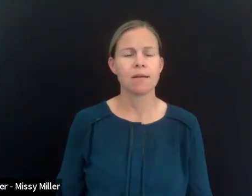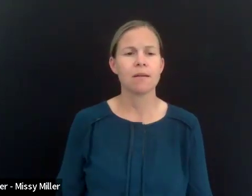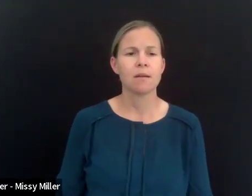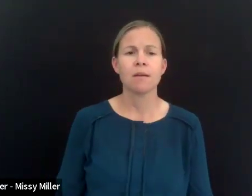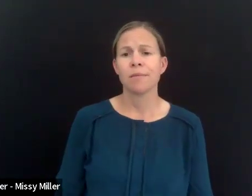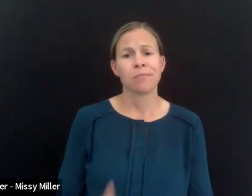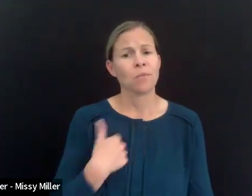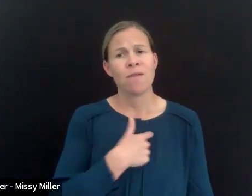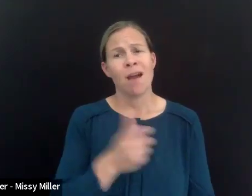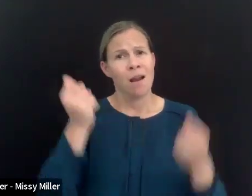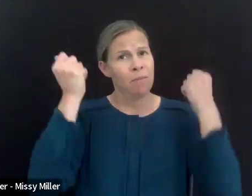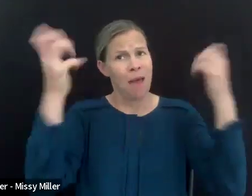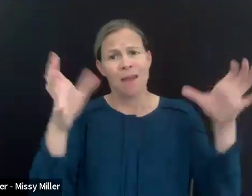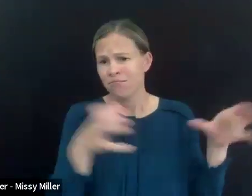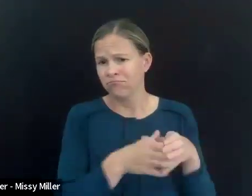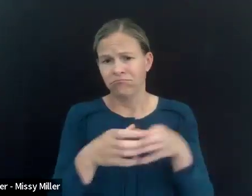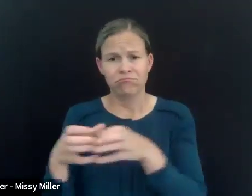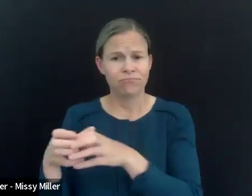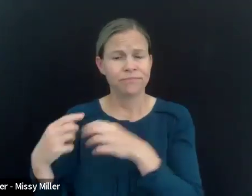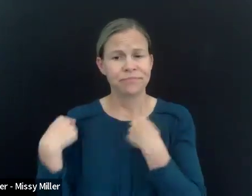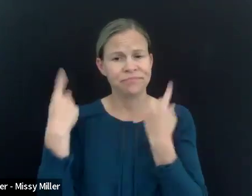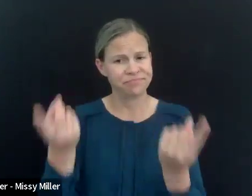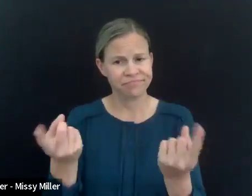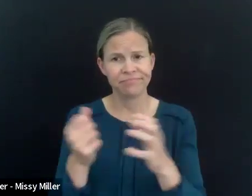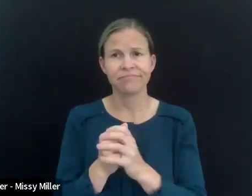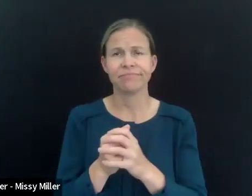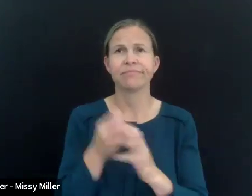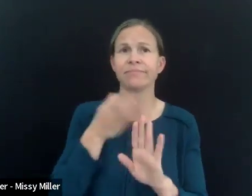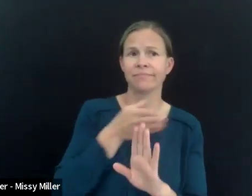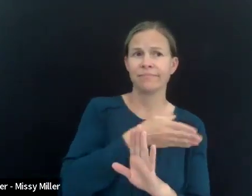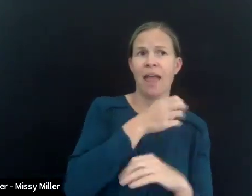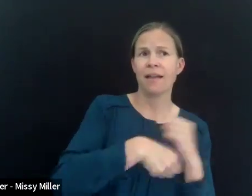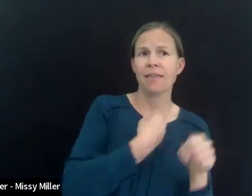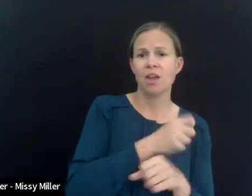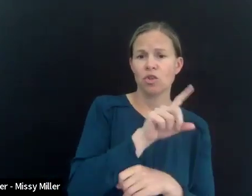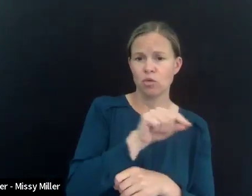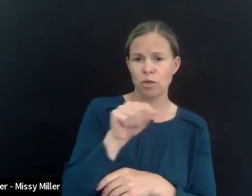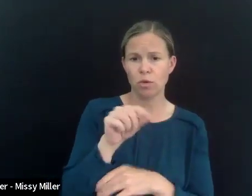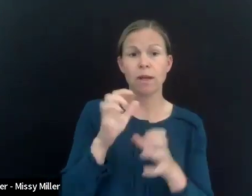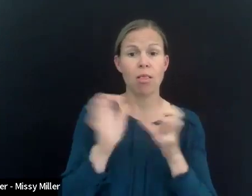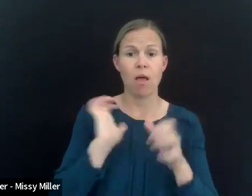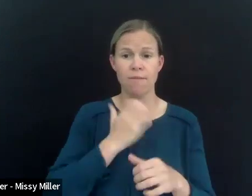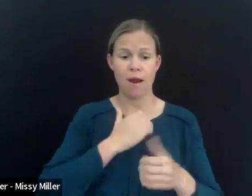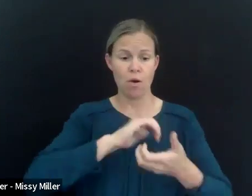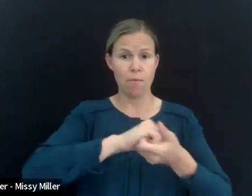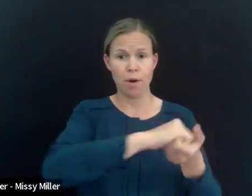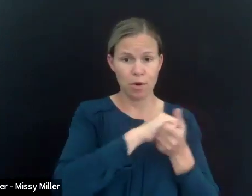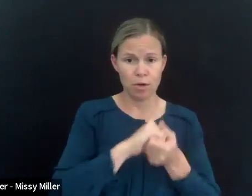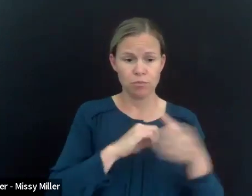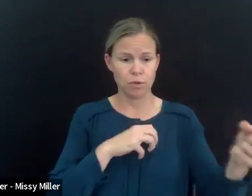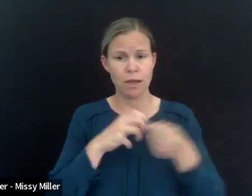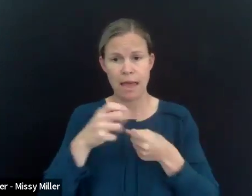convenings in the past. In 2020, we brought together a lot of our partners in the